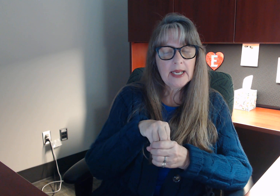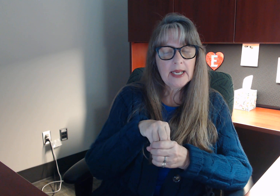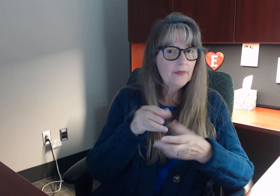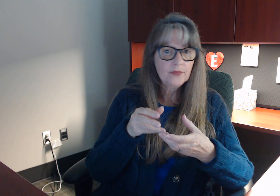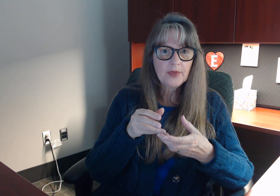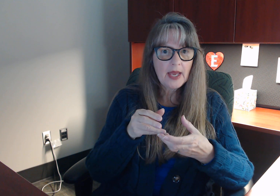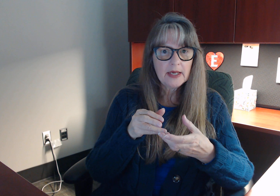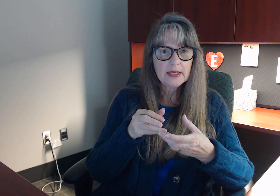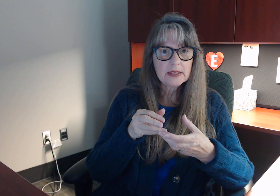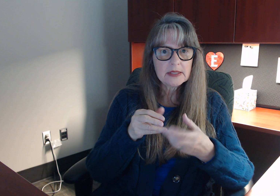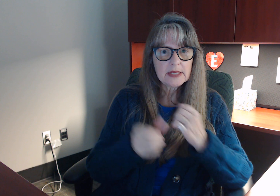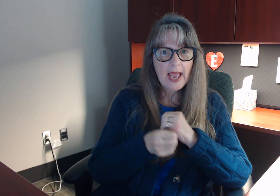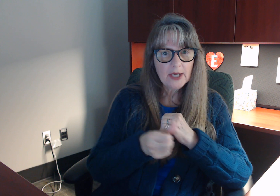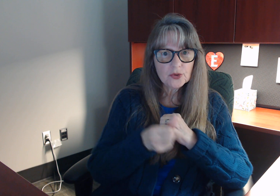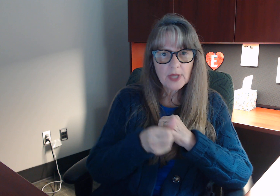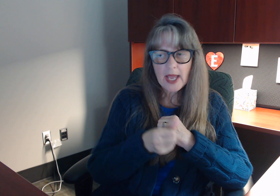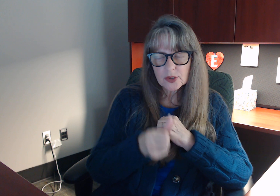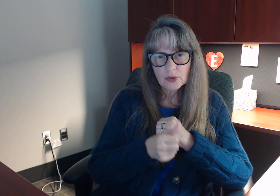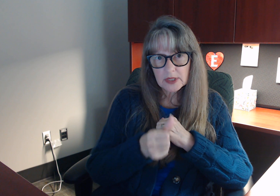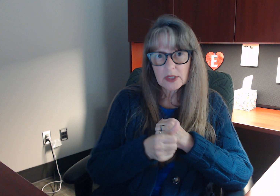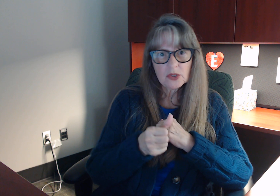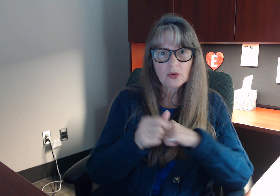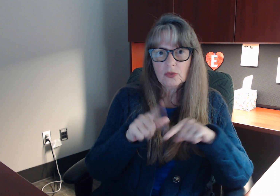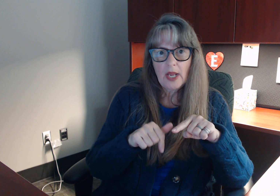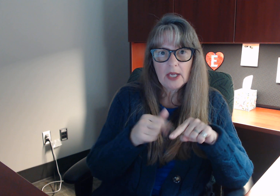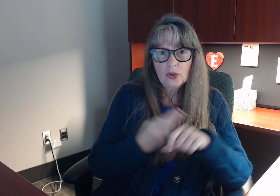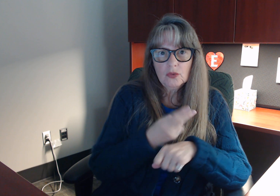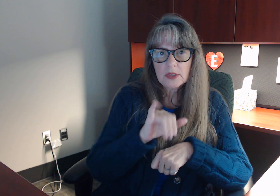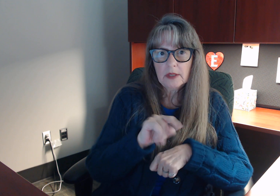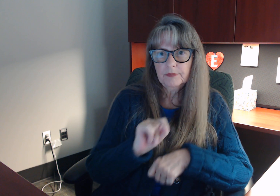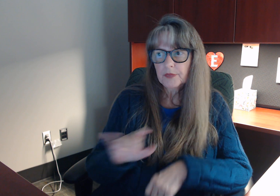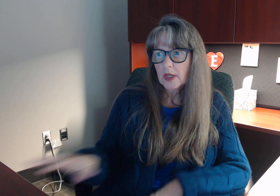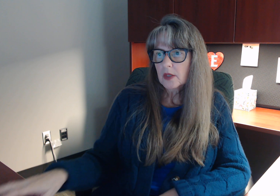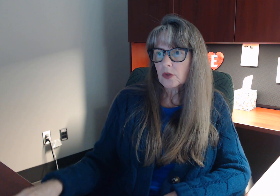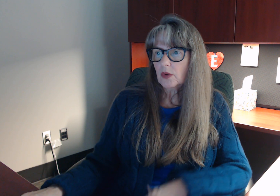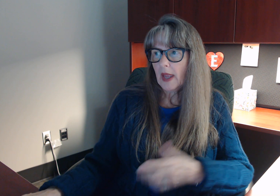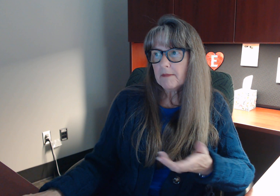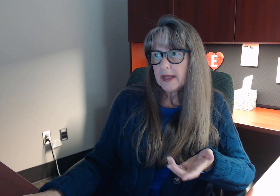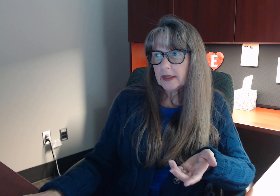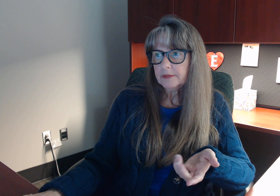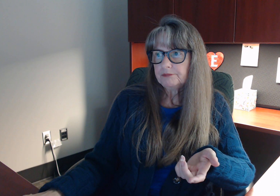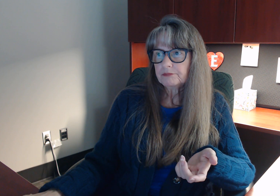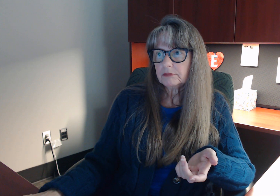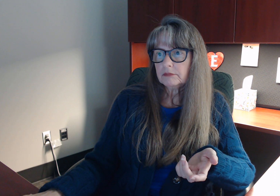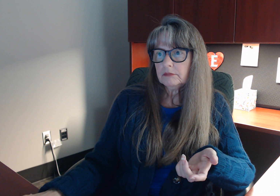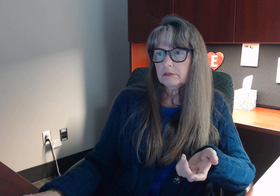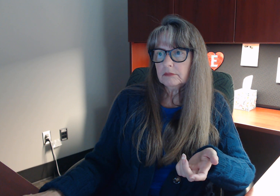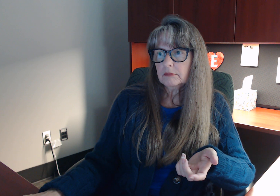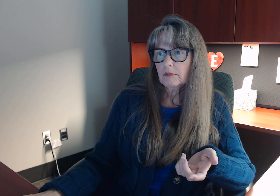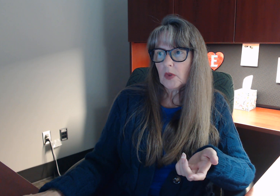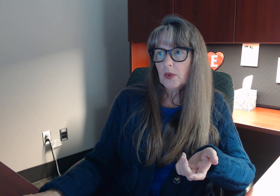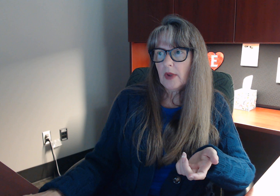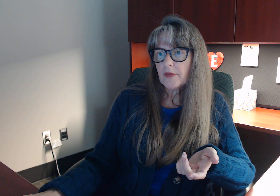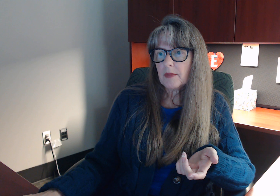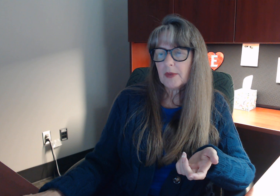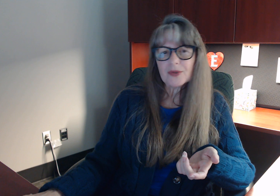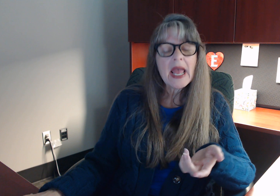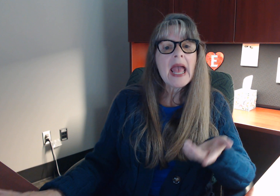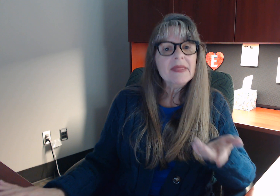and that is hazardous, and so you can't use it. So you can't mail it. We don't have thermometers. And this